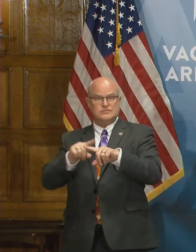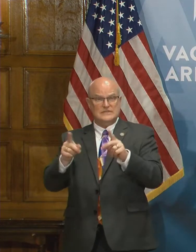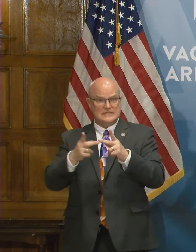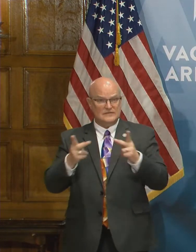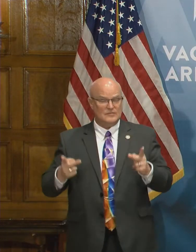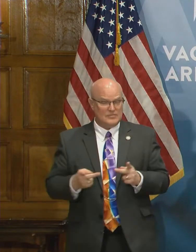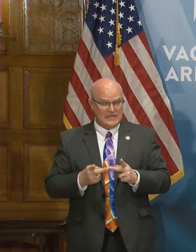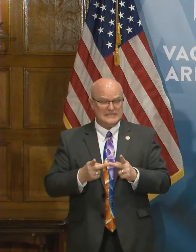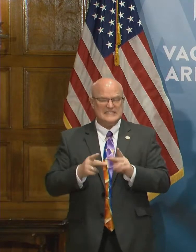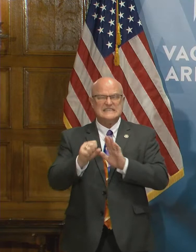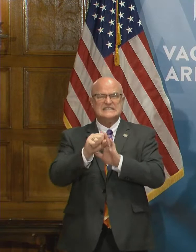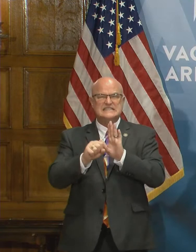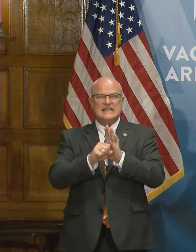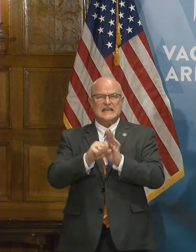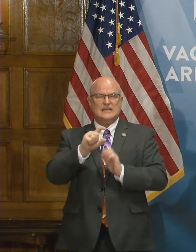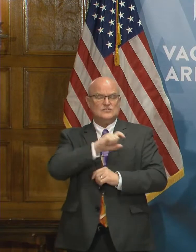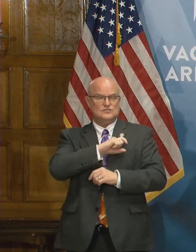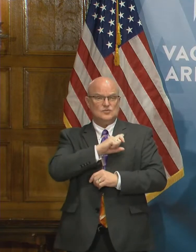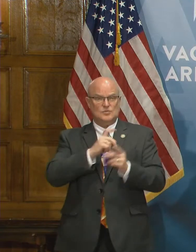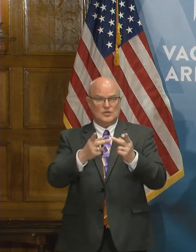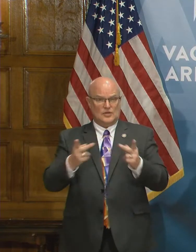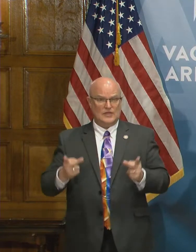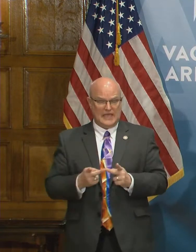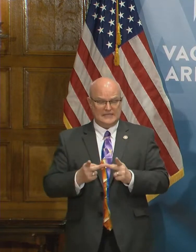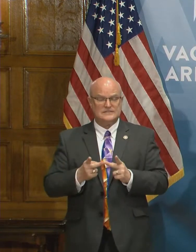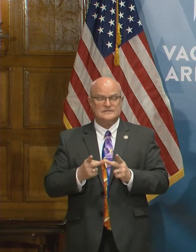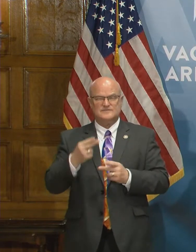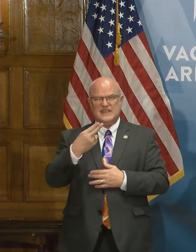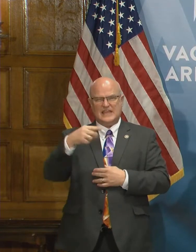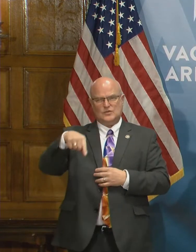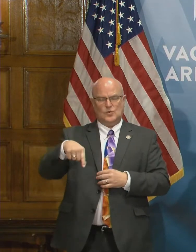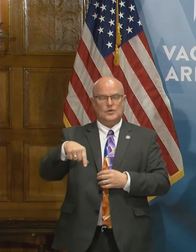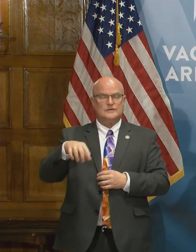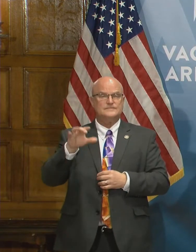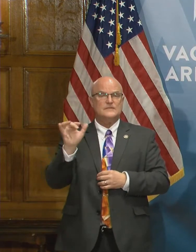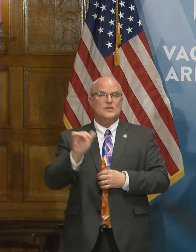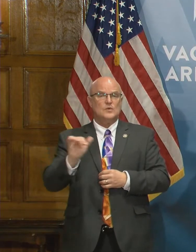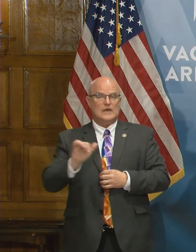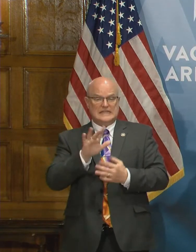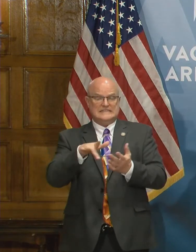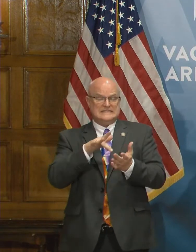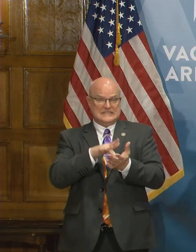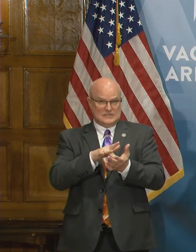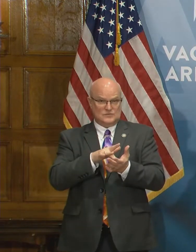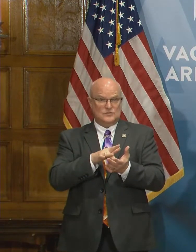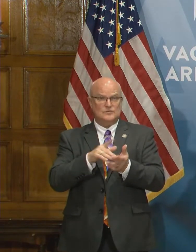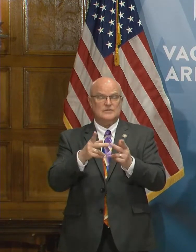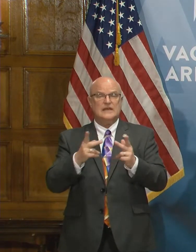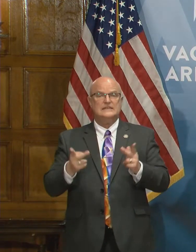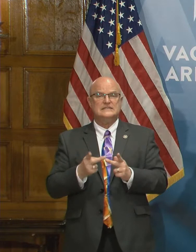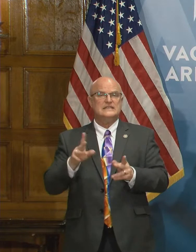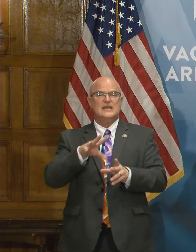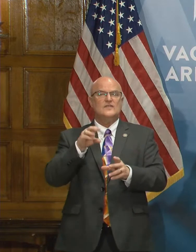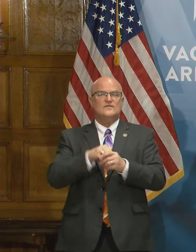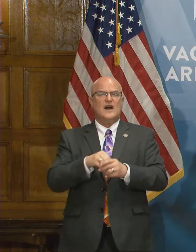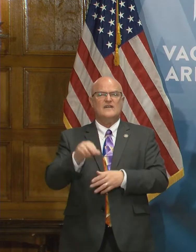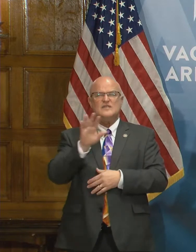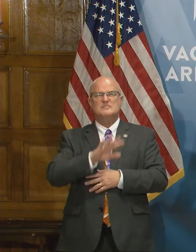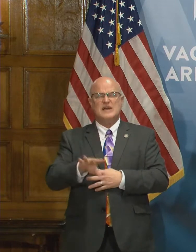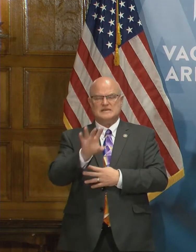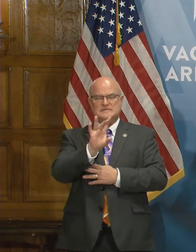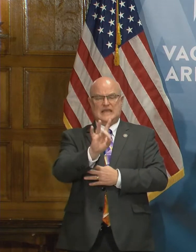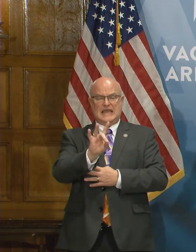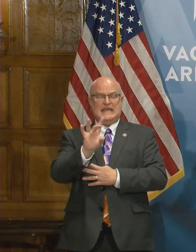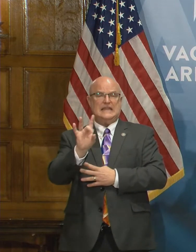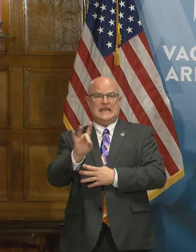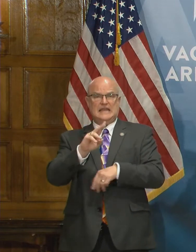state trooper locations and headquarter locations, as well as centrally located. It'll involve about 88 of